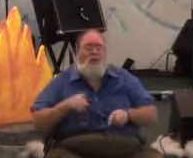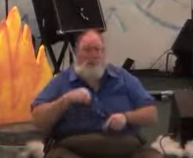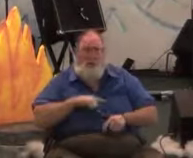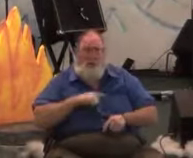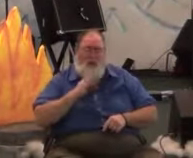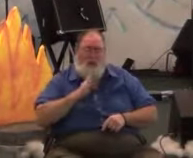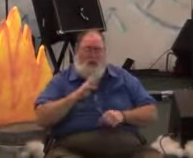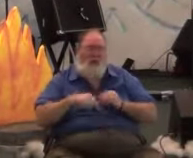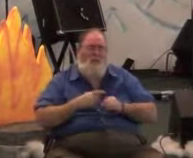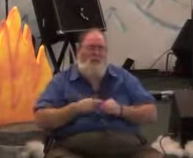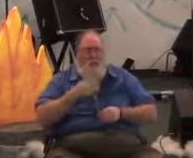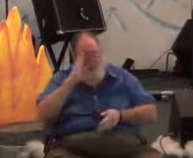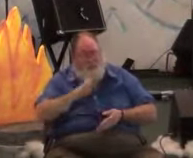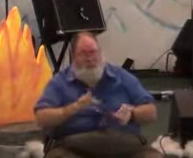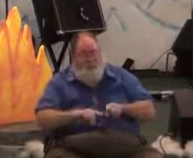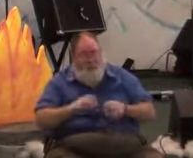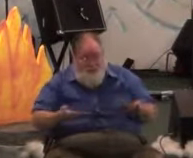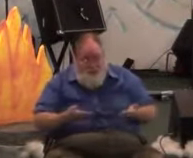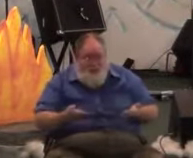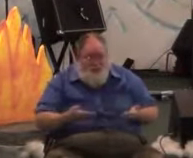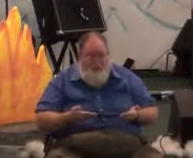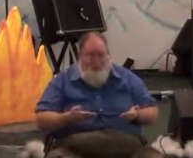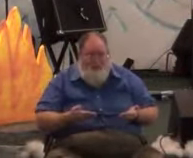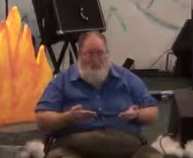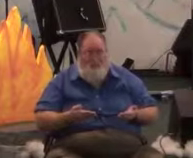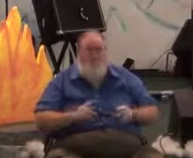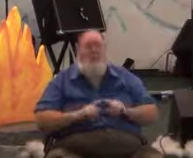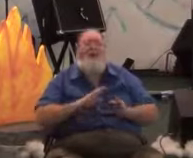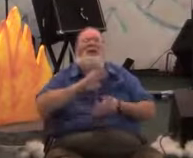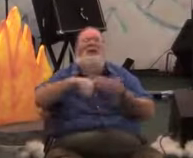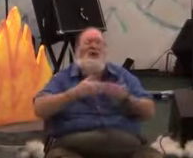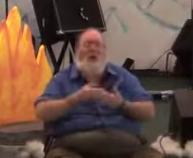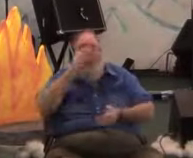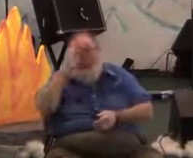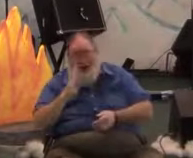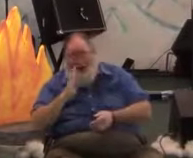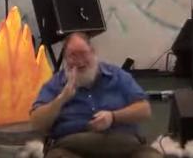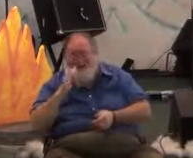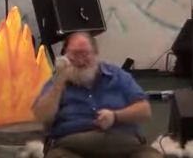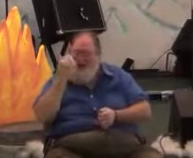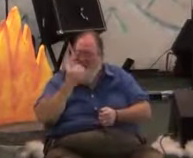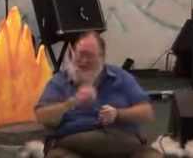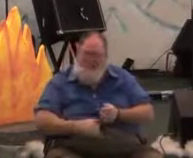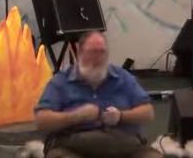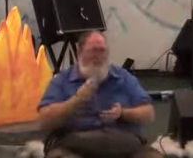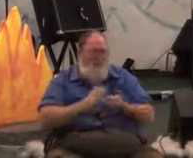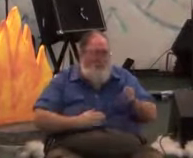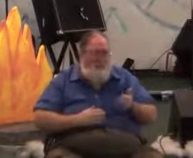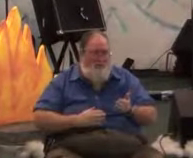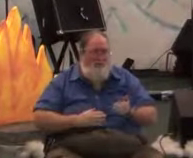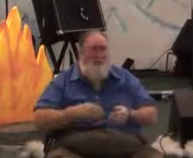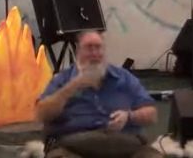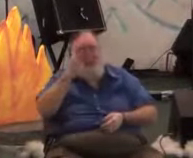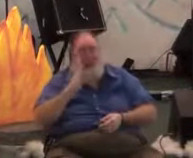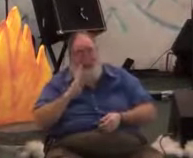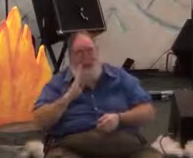about all that's going on here, and it's all God. Every bit of it.